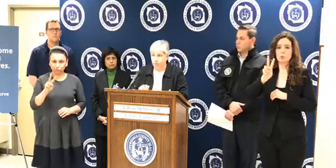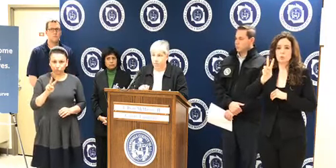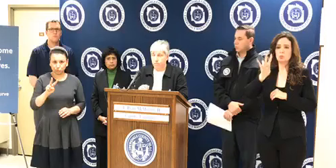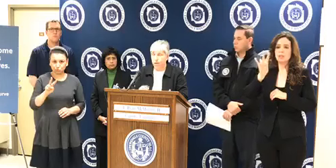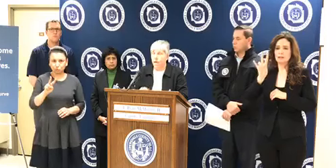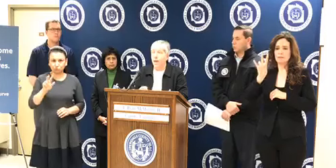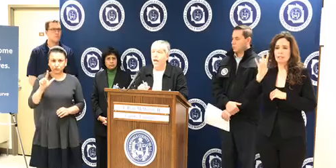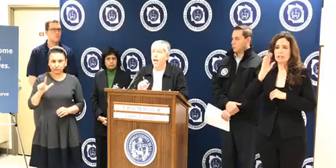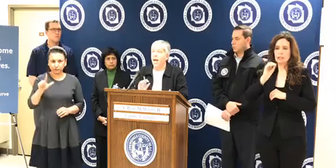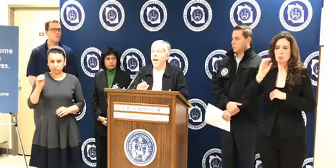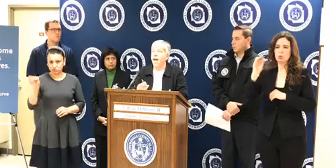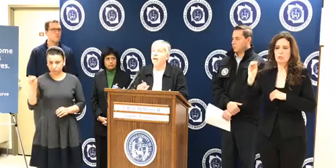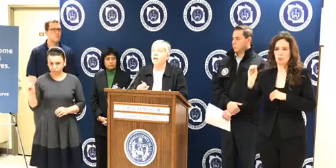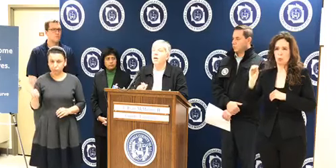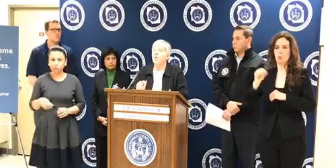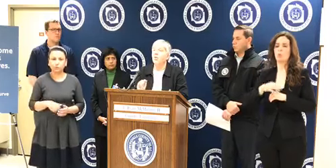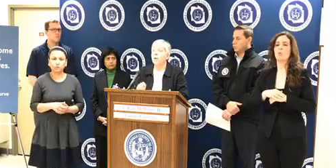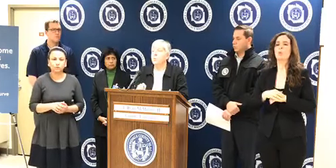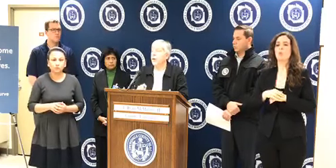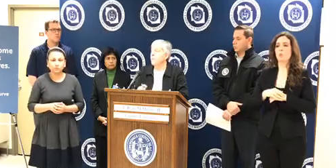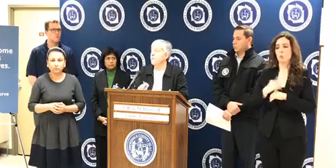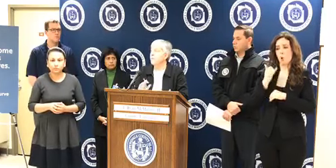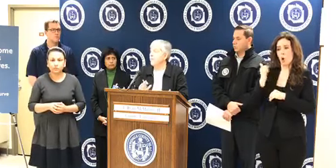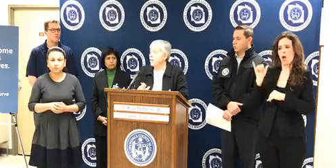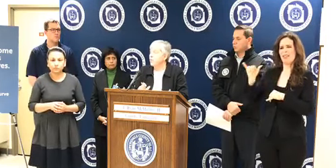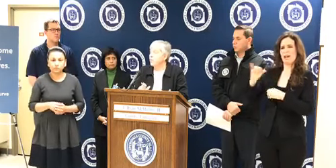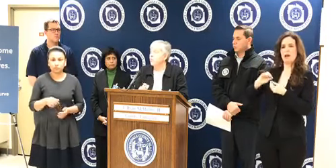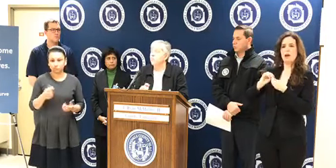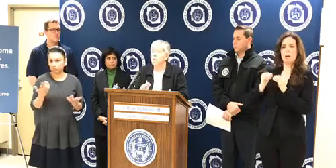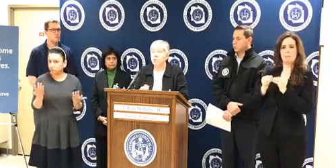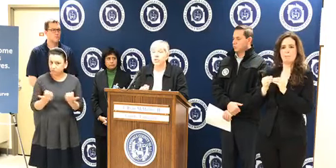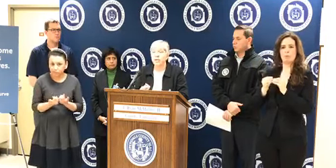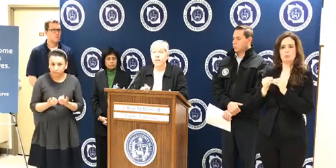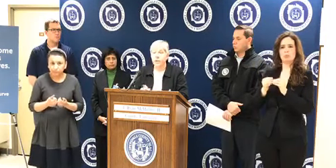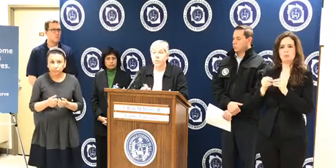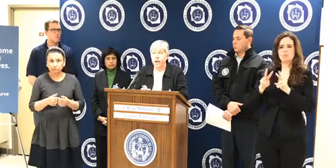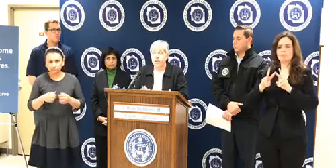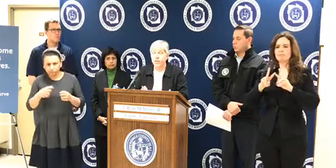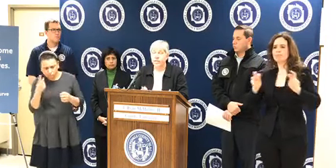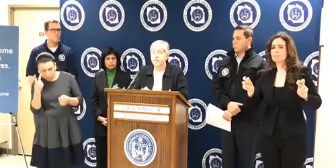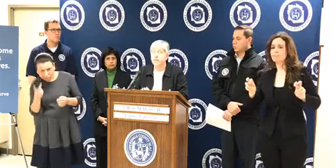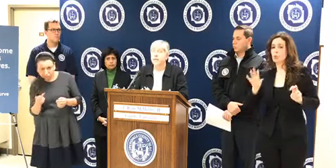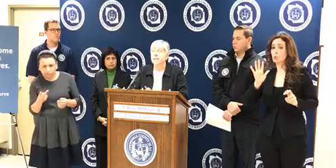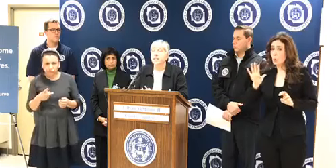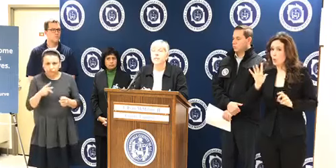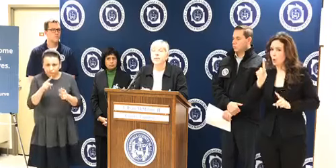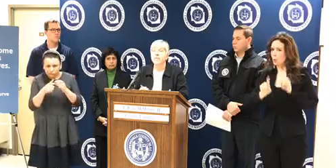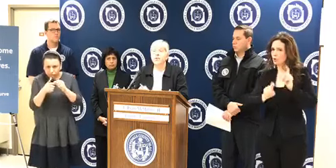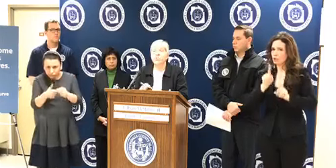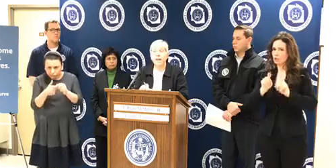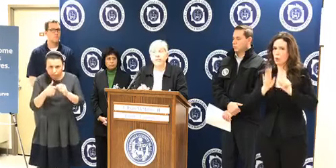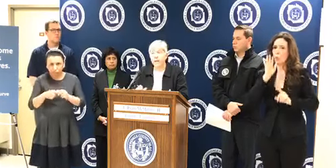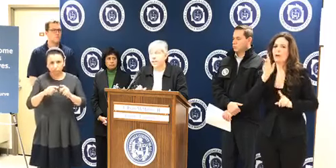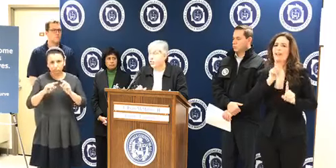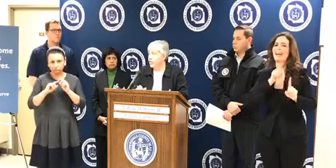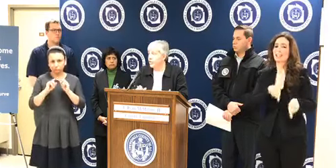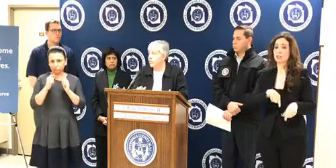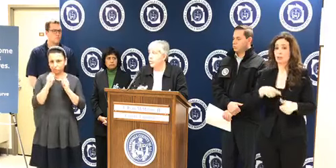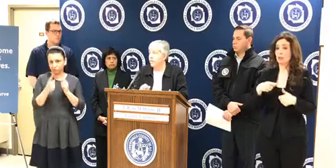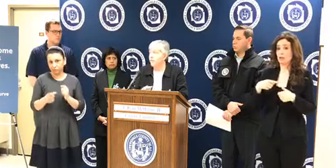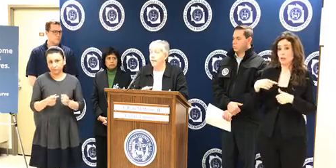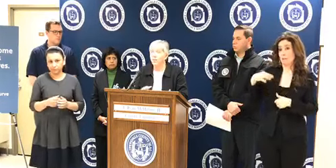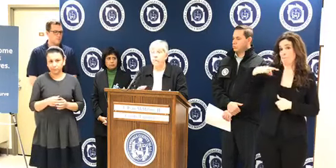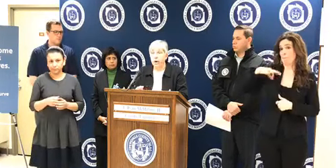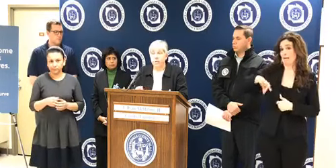315-435-2700. And we will be able to field most of your questions, deal with your benefit